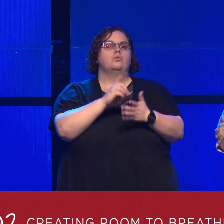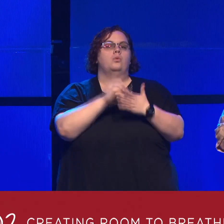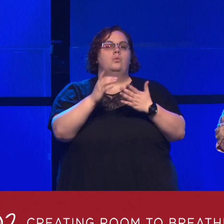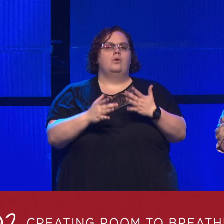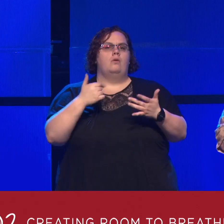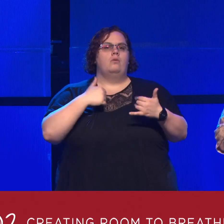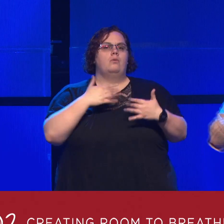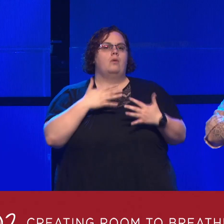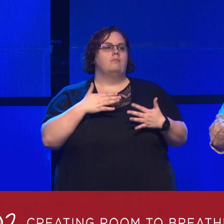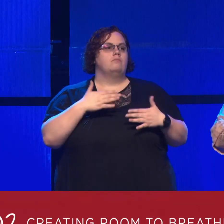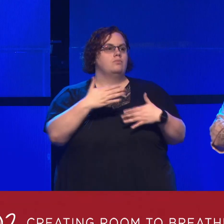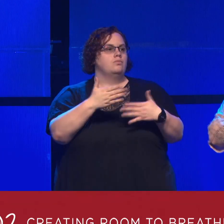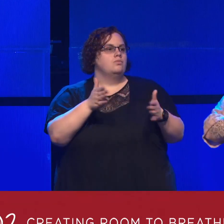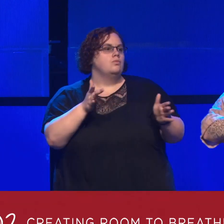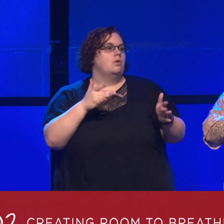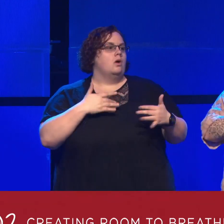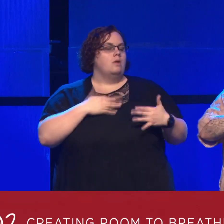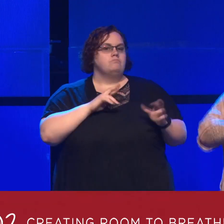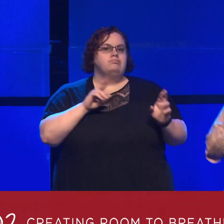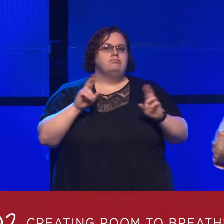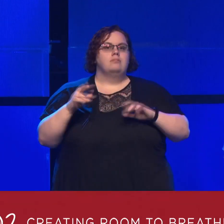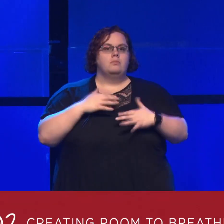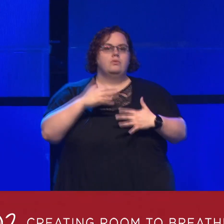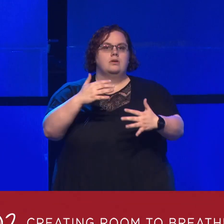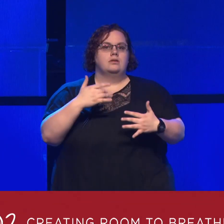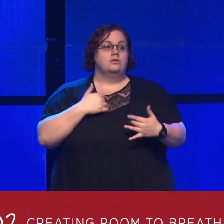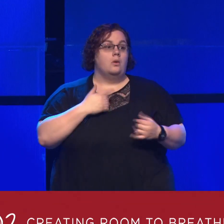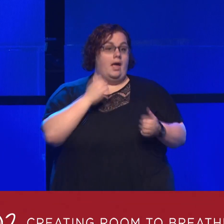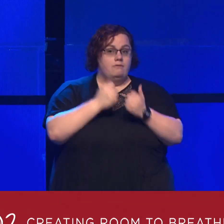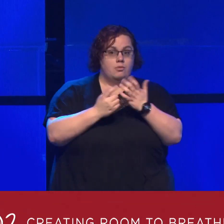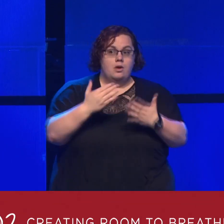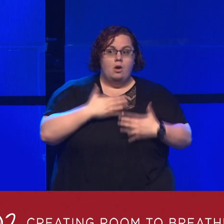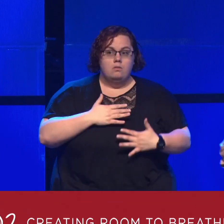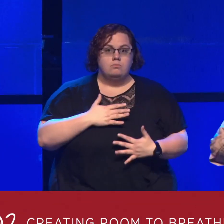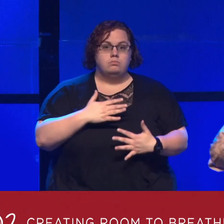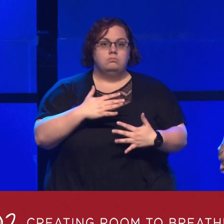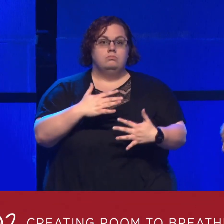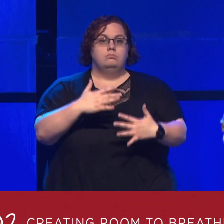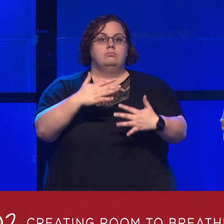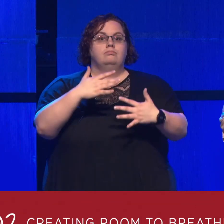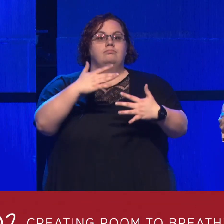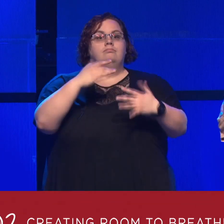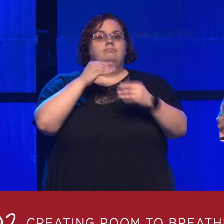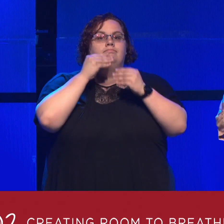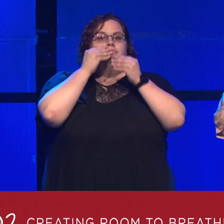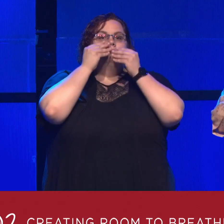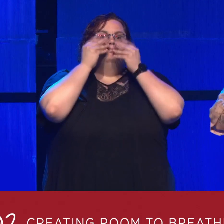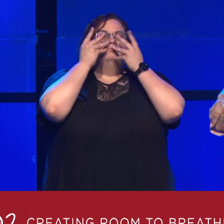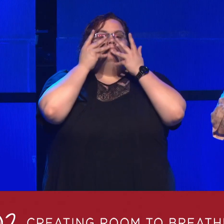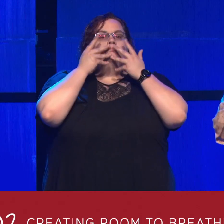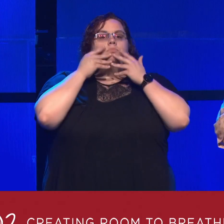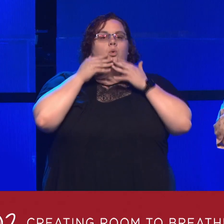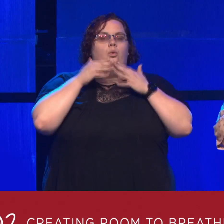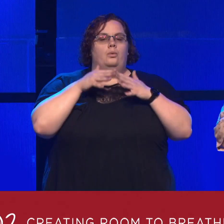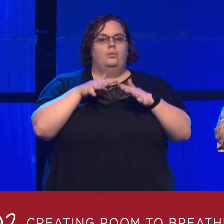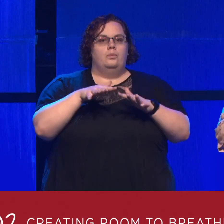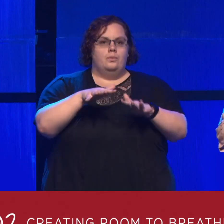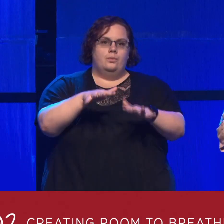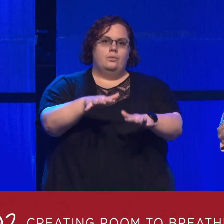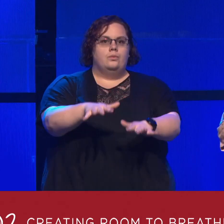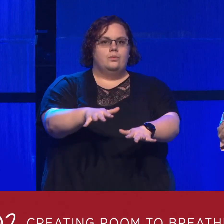to breathe. So everyone, take a deep breath with me. Take a deep breath through your nose and